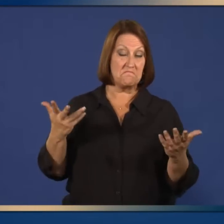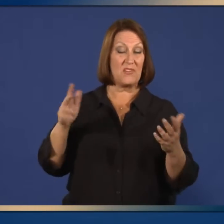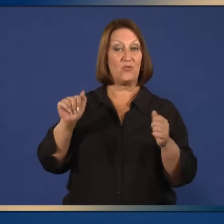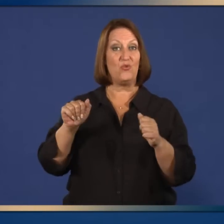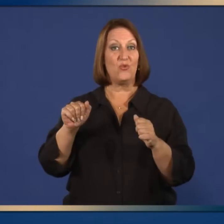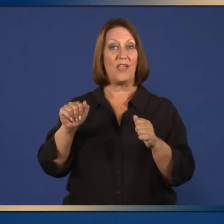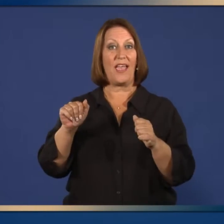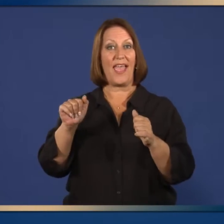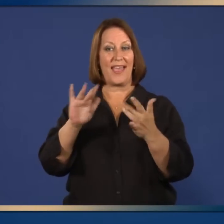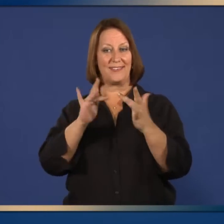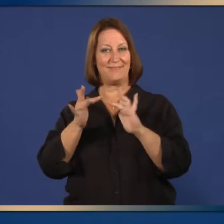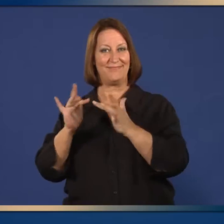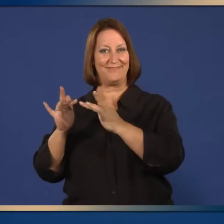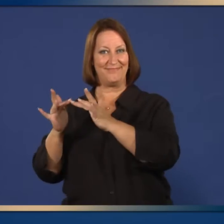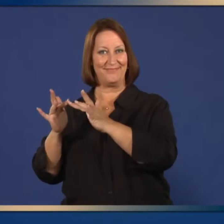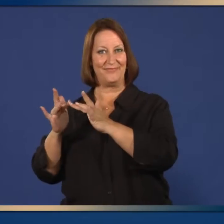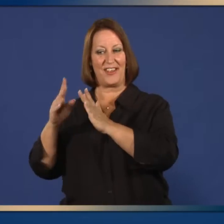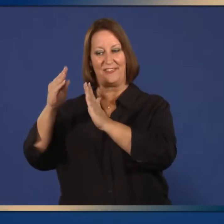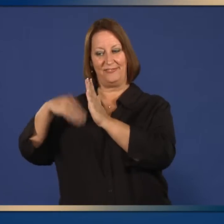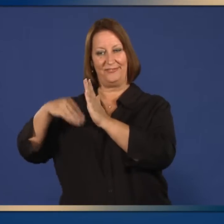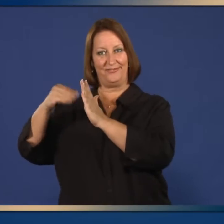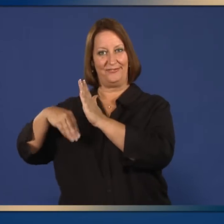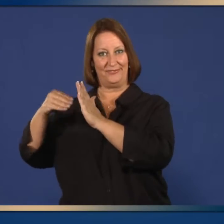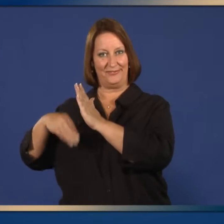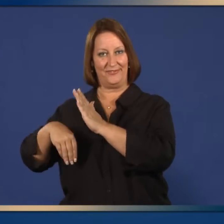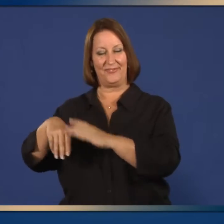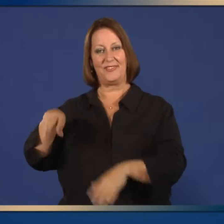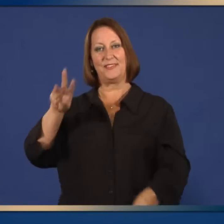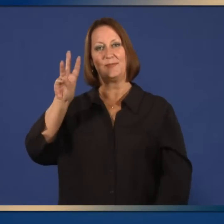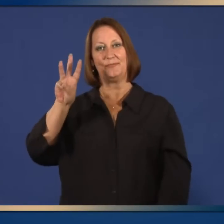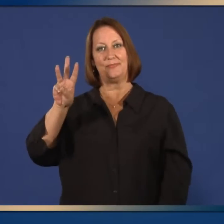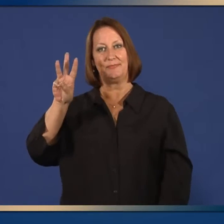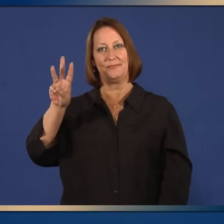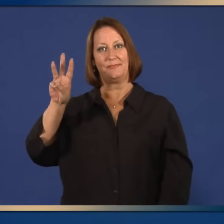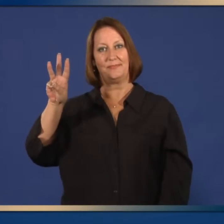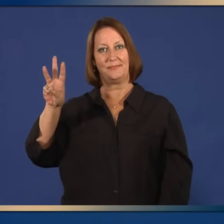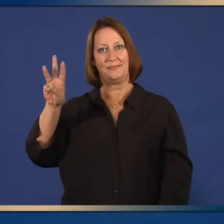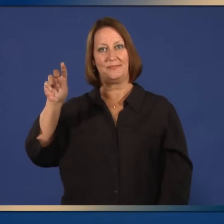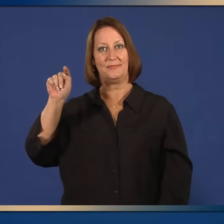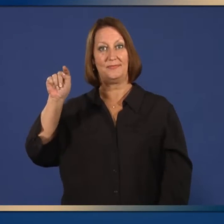or visiting their website at